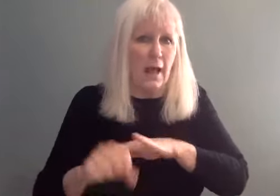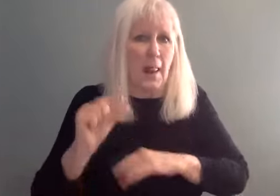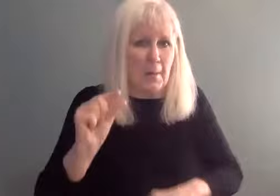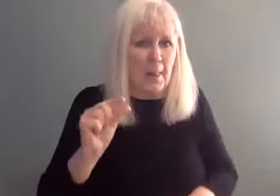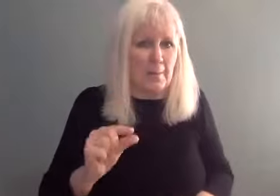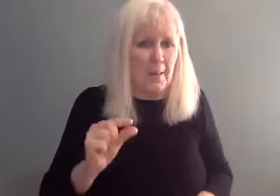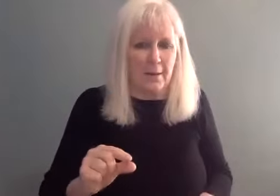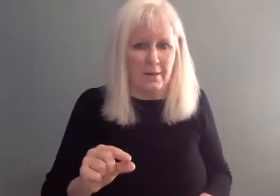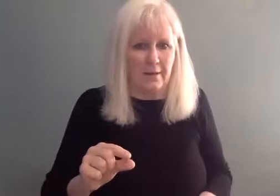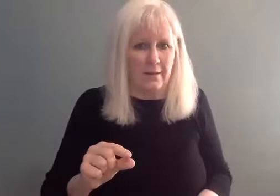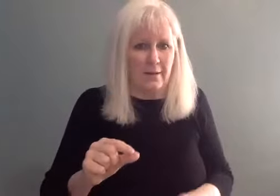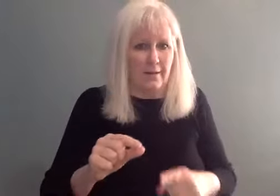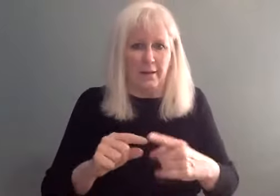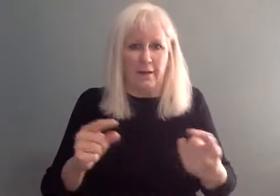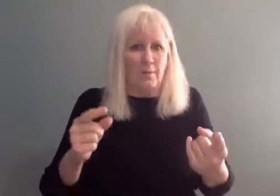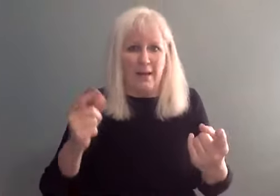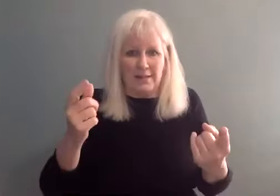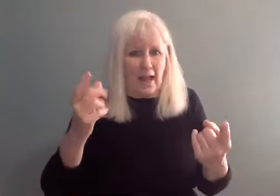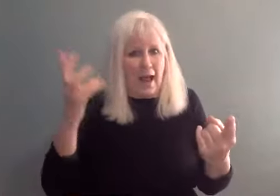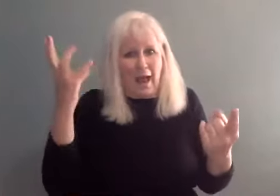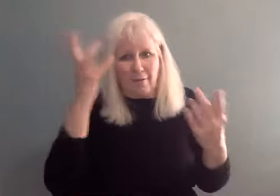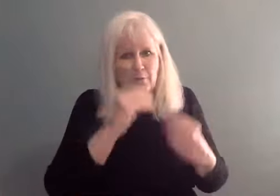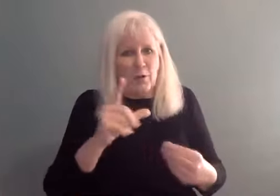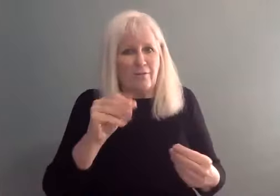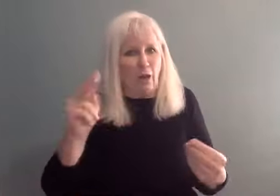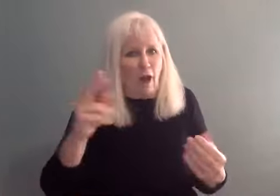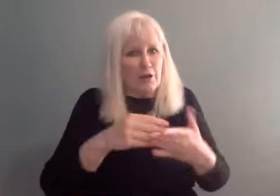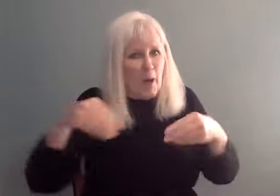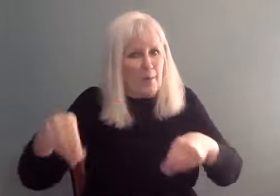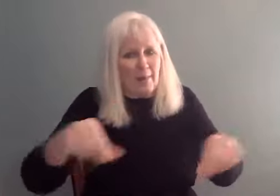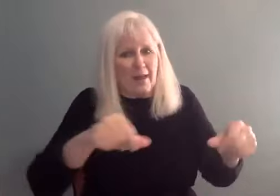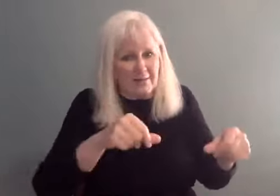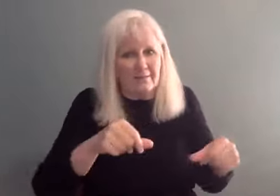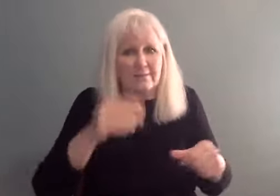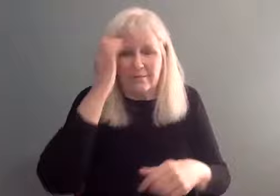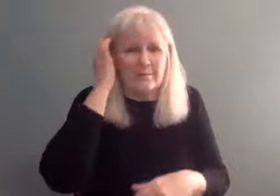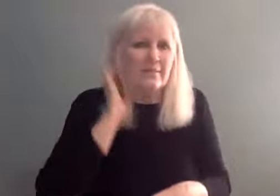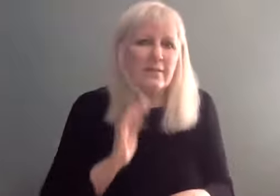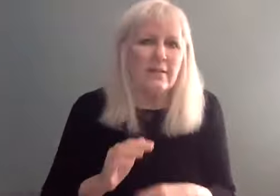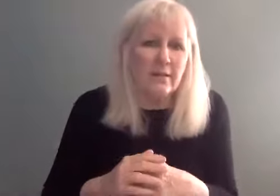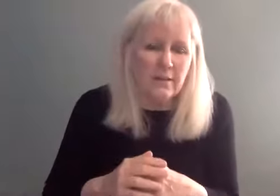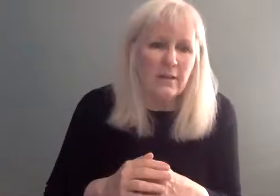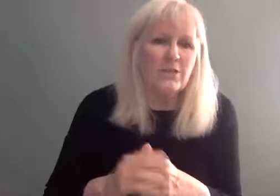beautiful lawn that you've helped me plant. So my dad had run the calculator tape, gave me an amount. I called my sponsor back. And this